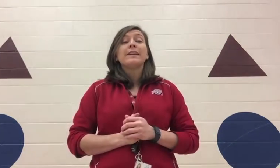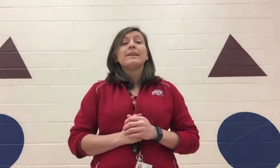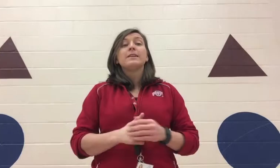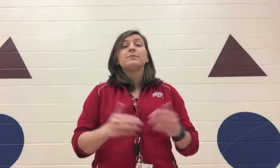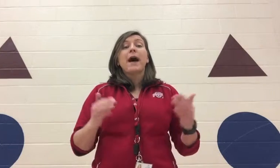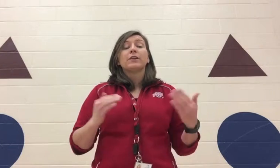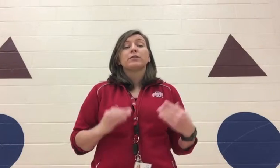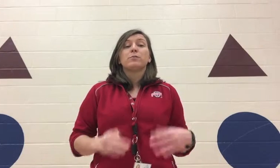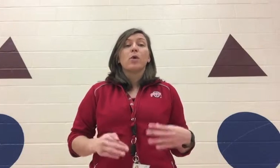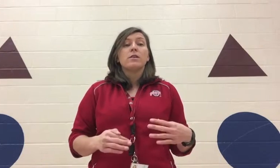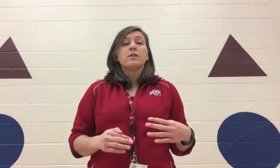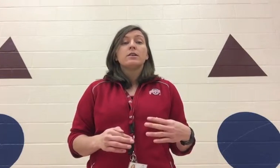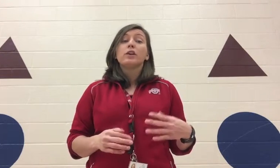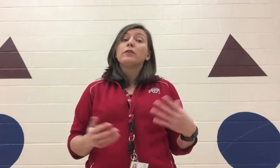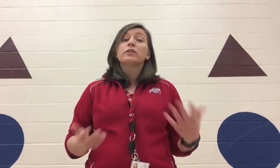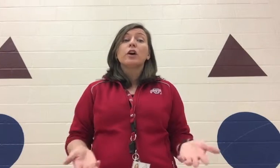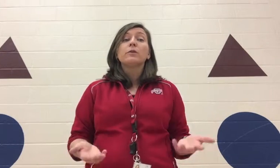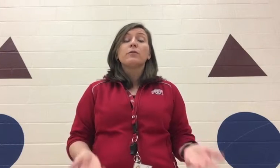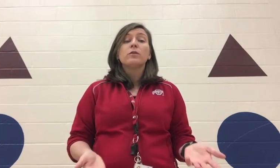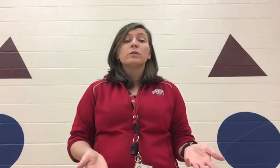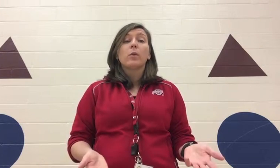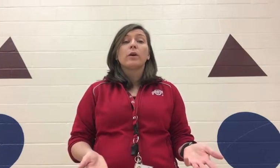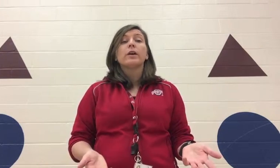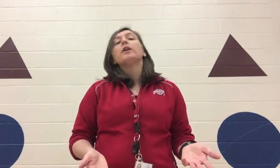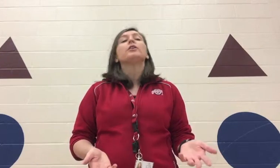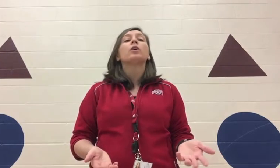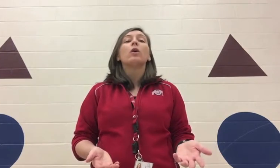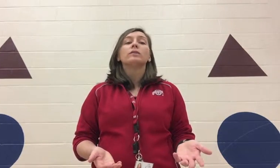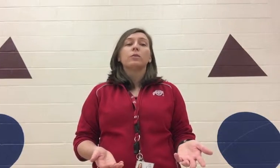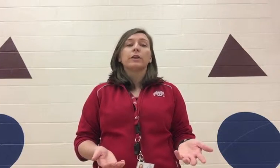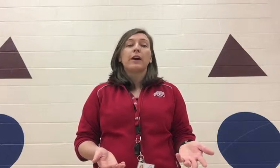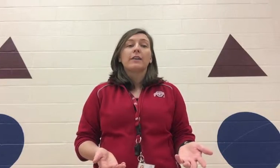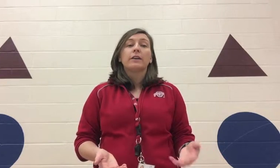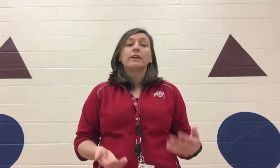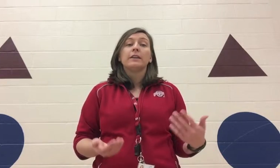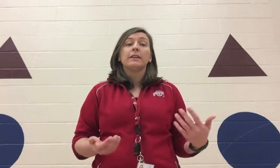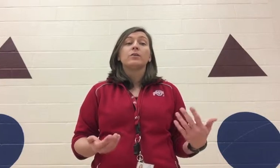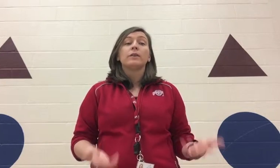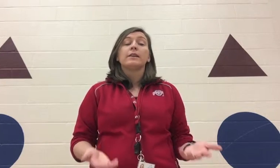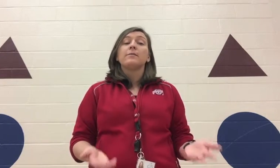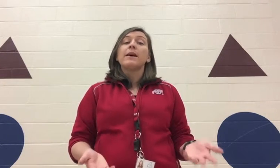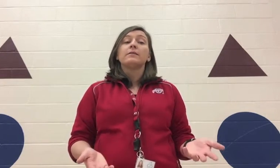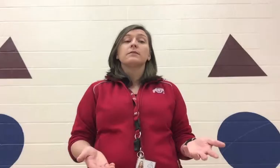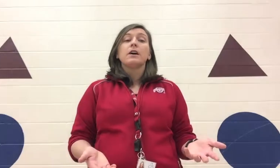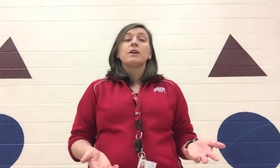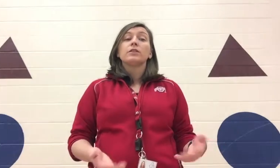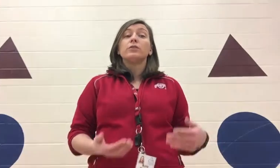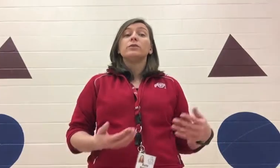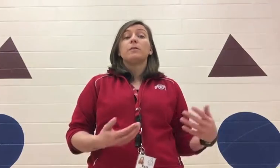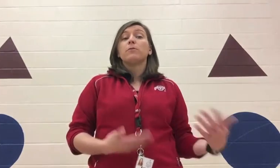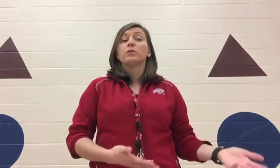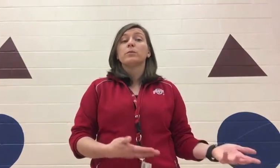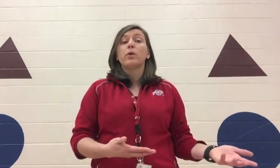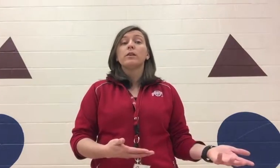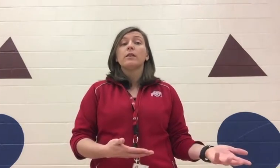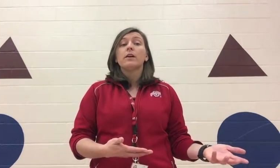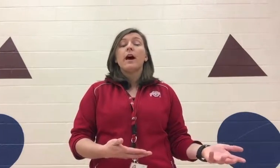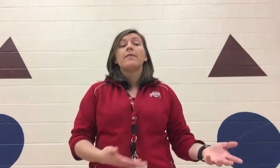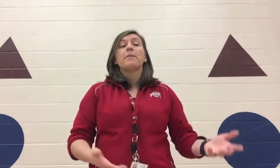ease back your support. So if you're starting with full support, your goal is to work your athlete towards independence. So do some full support, and then back